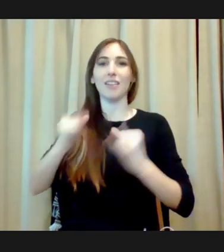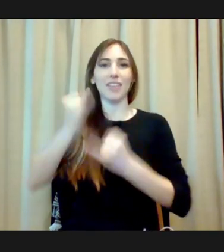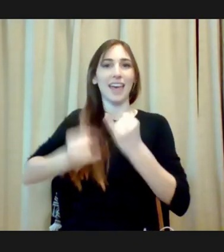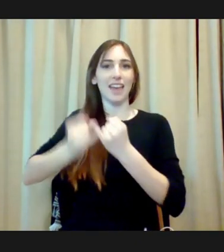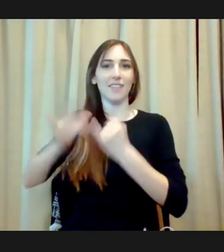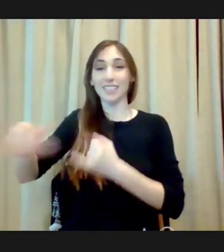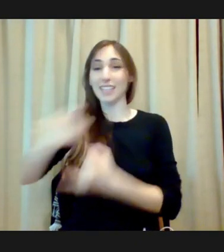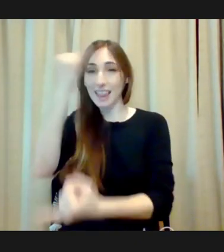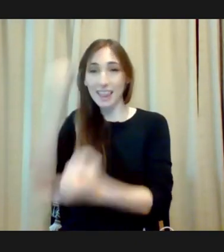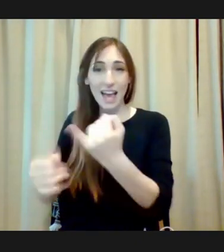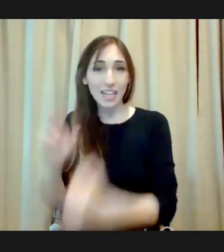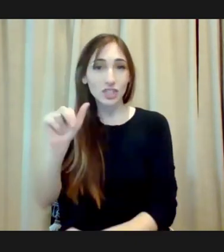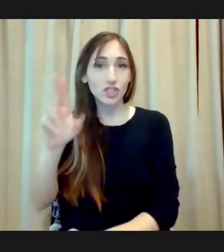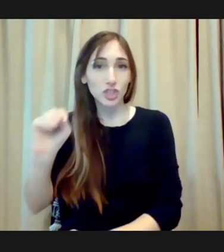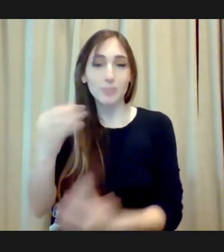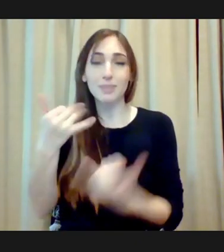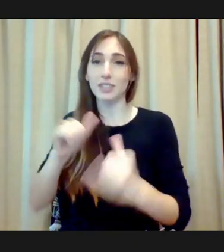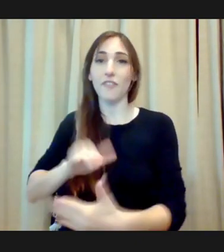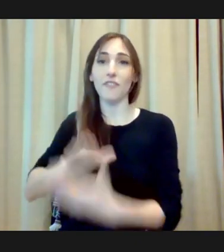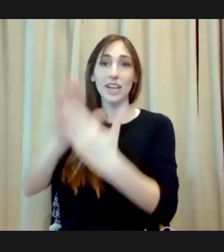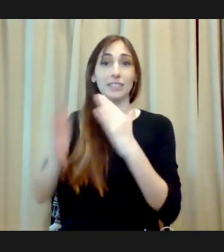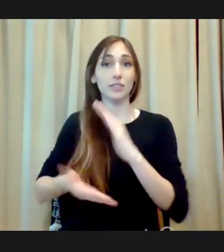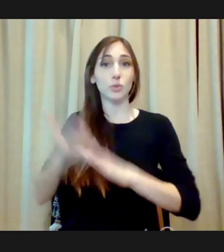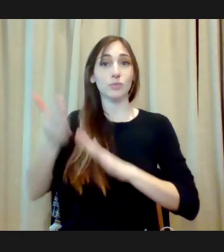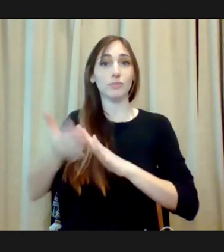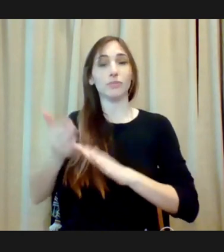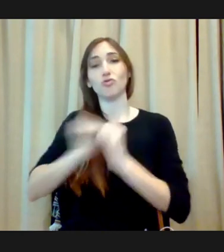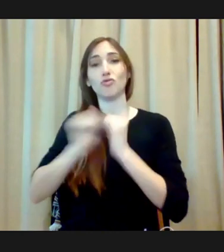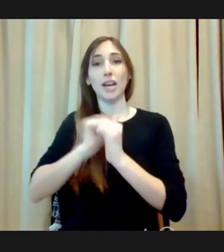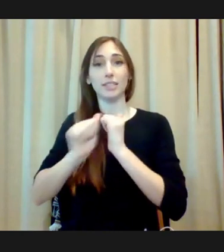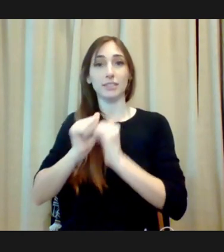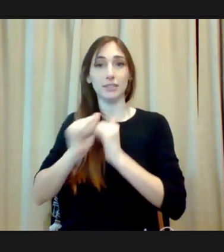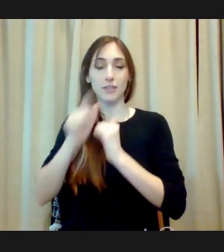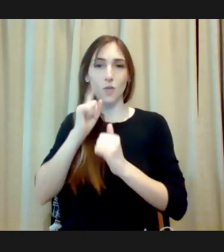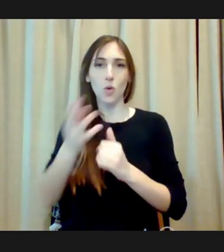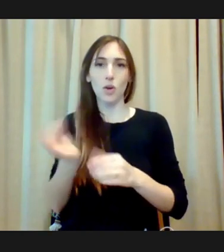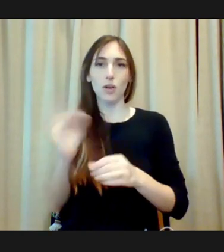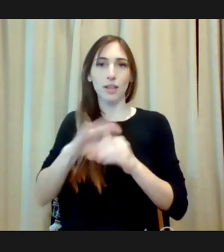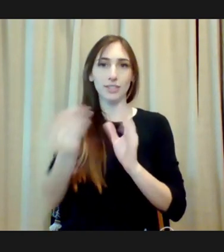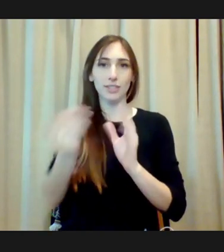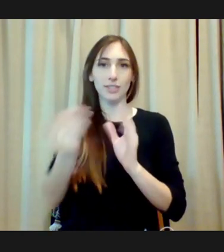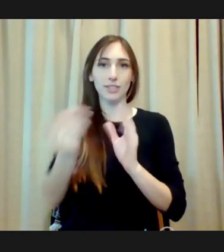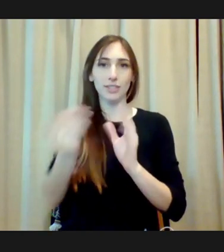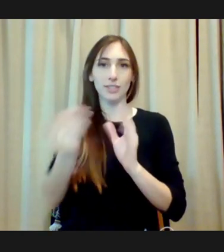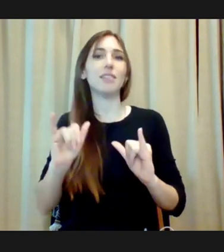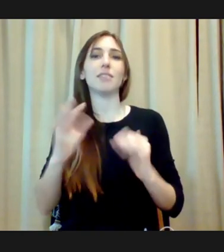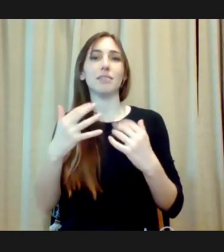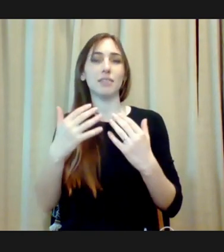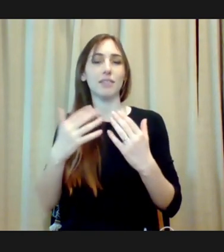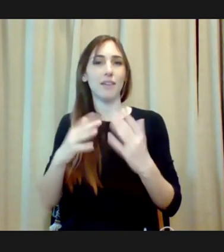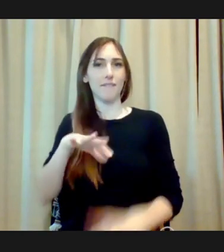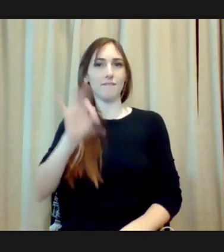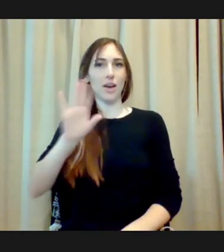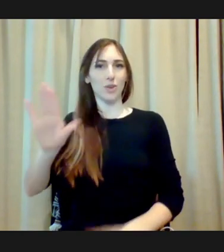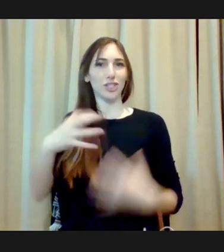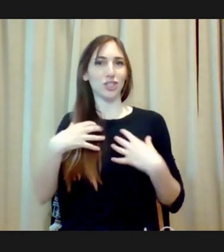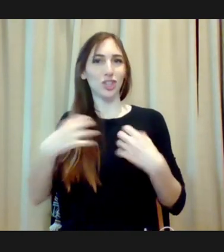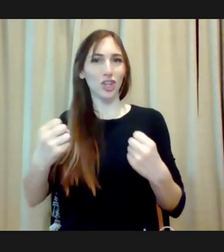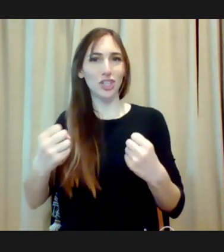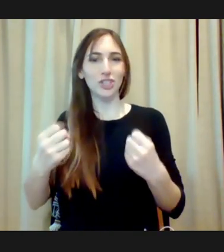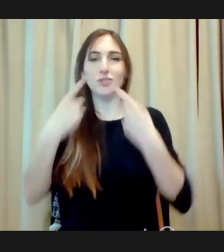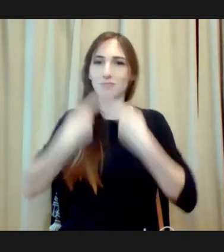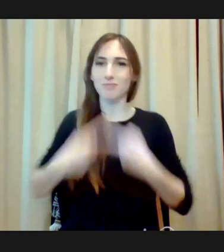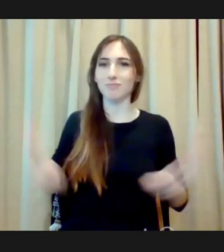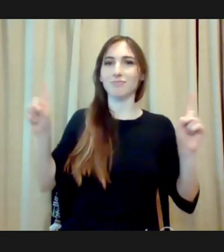a race to be reelected, he developed the political courage to make the statement that he did and